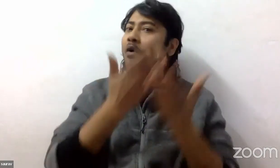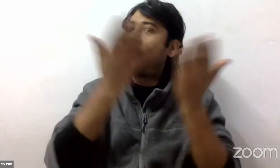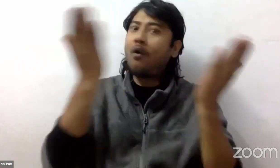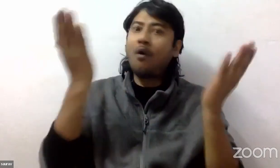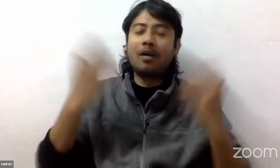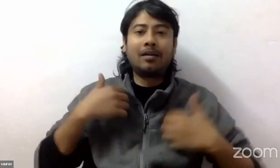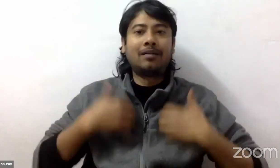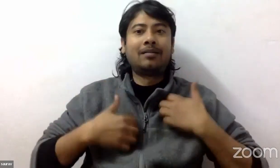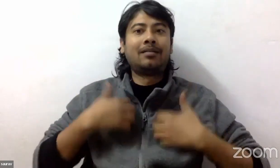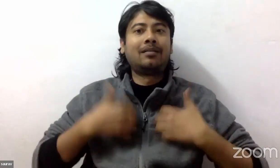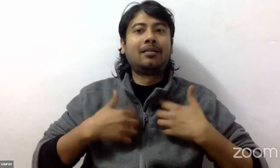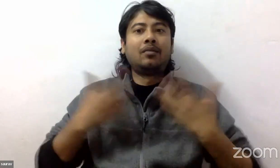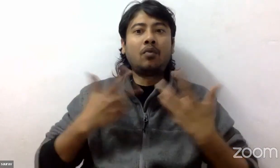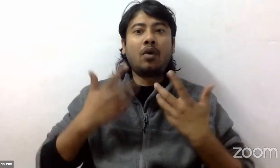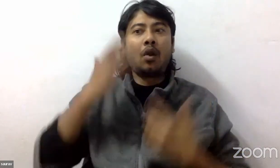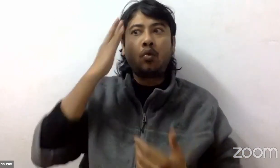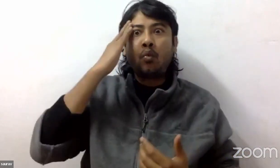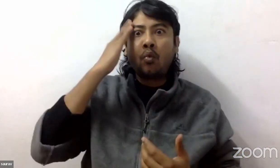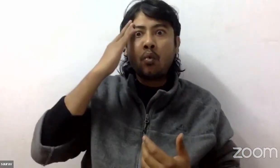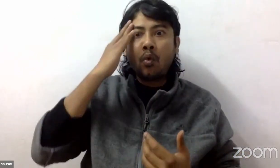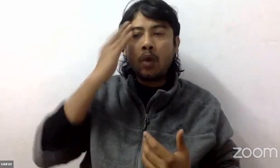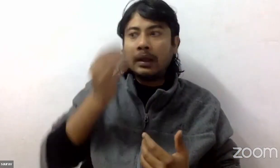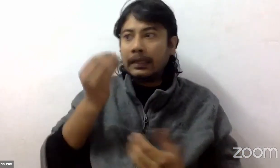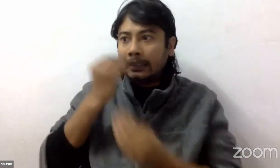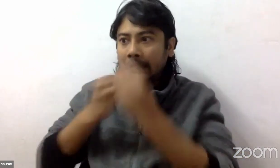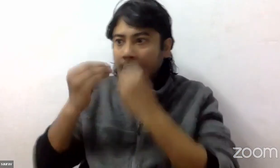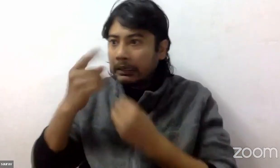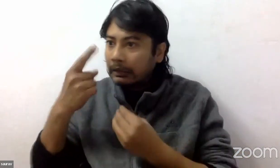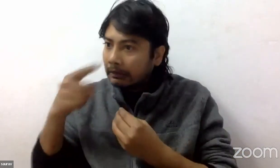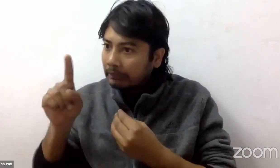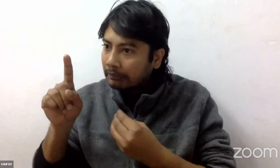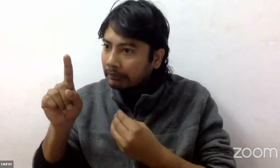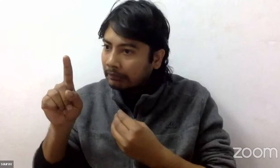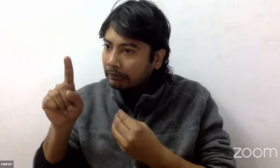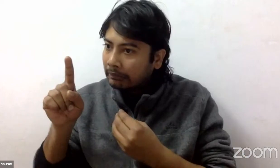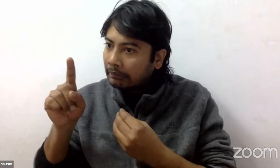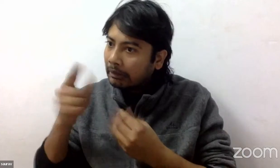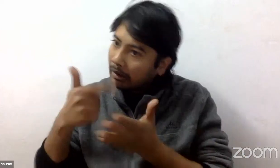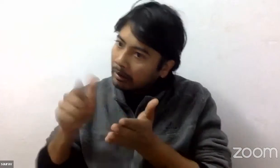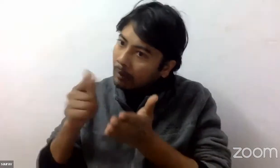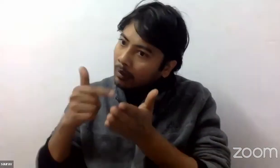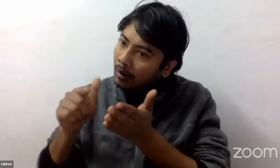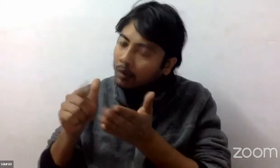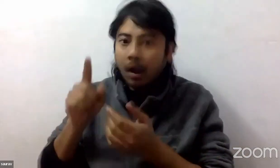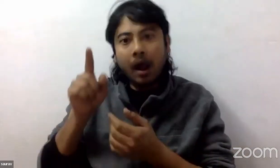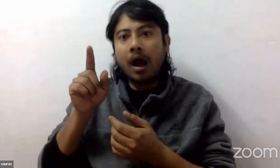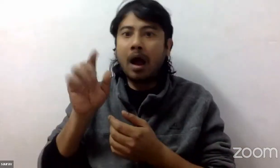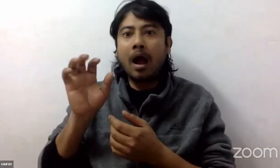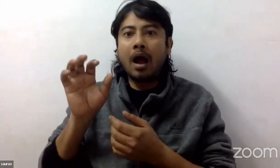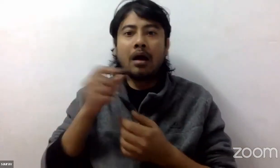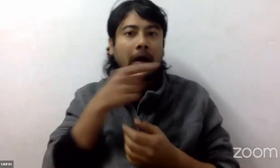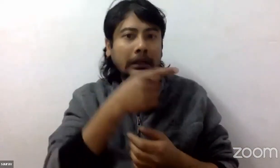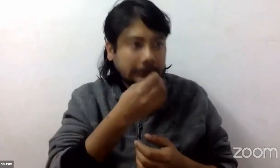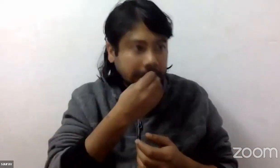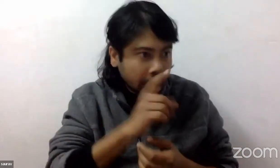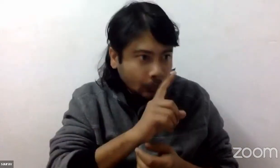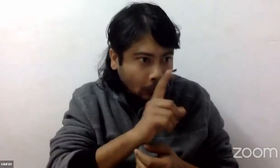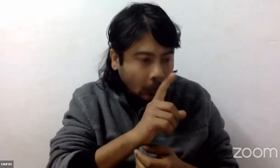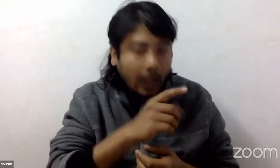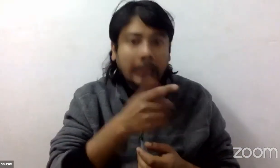what not to eat during Ekadashi. So here we are going to be discussing how many types of fasting are there. First of all,